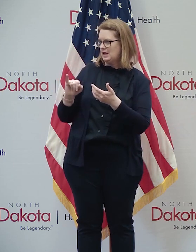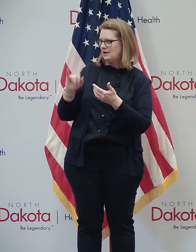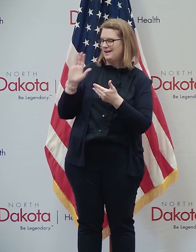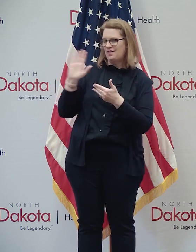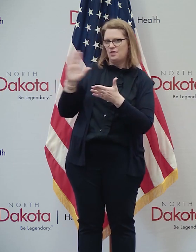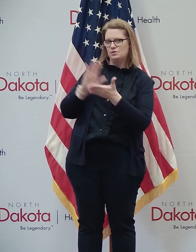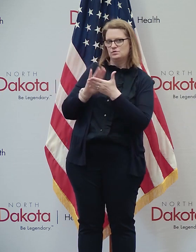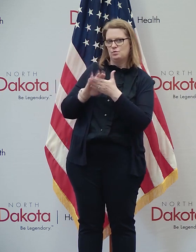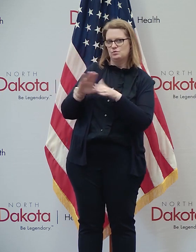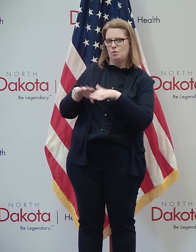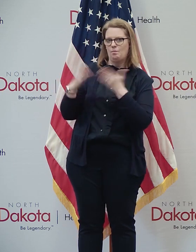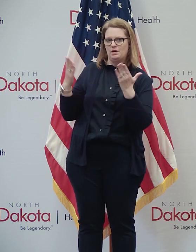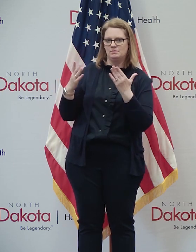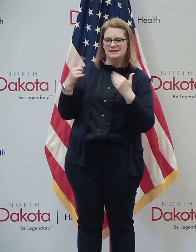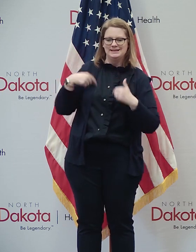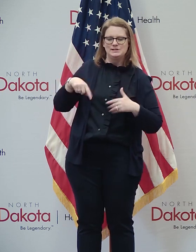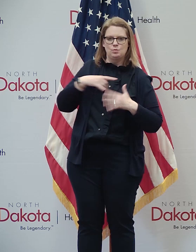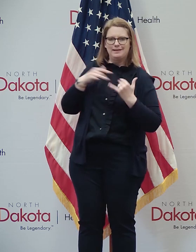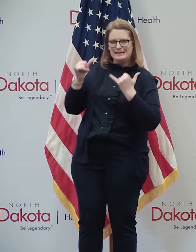with the